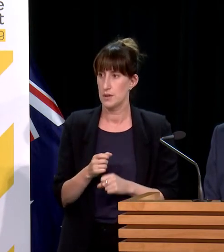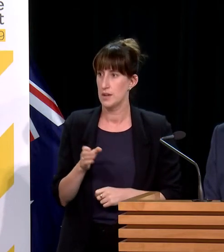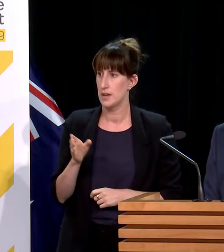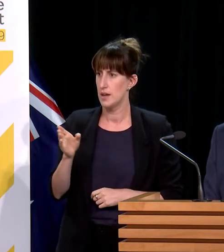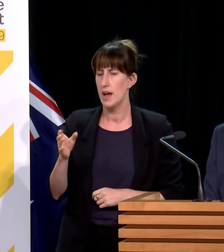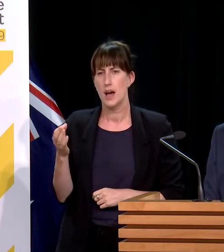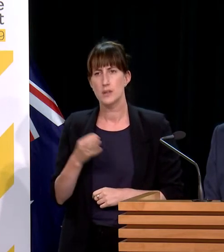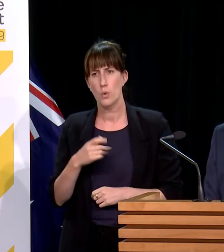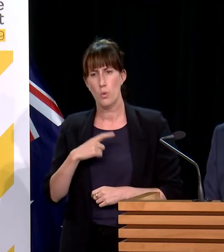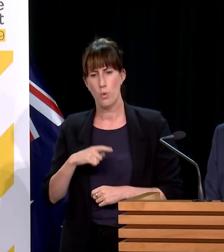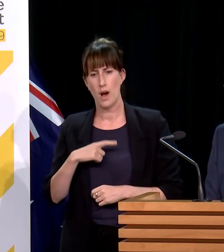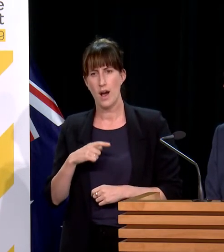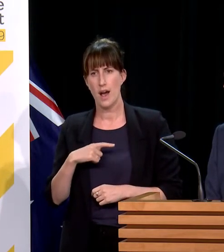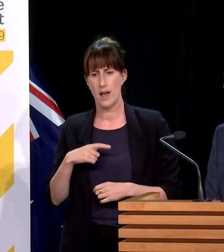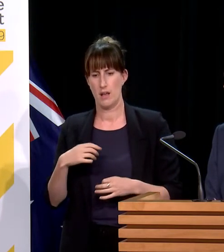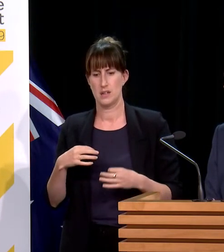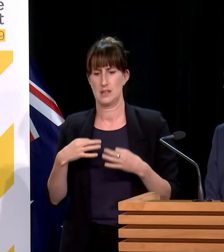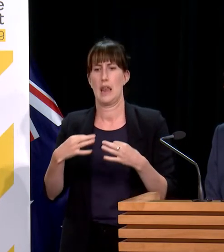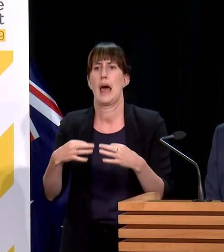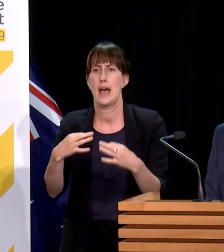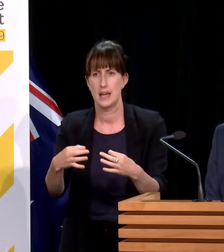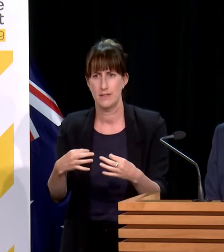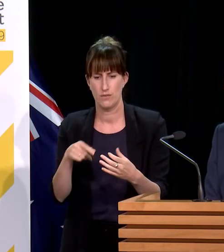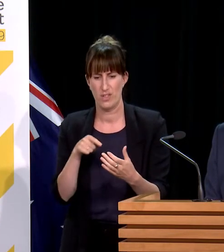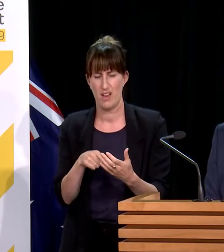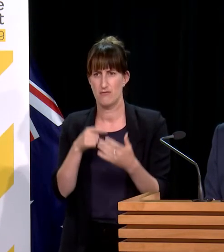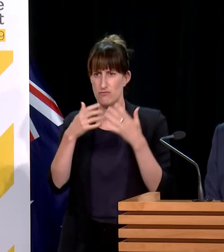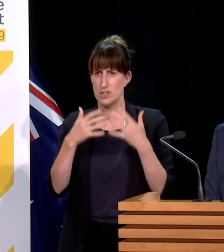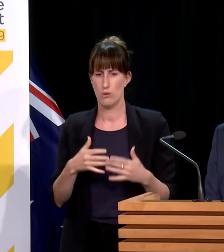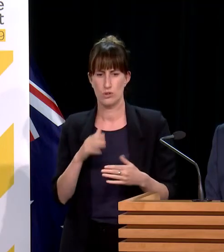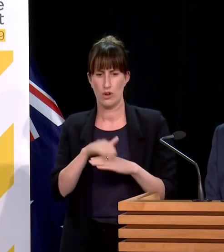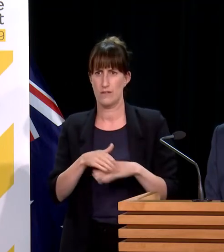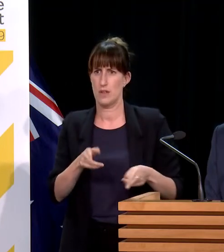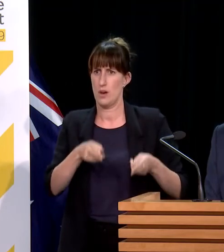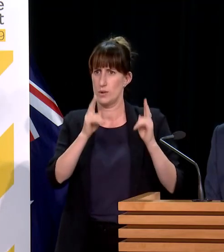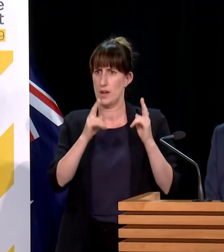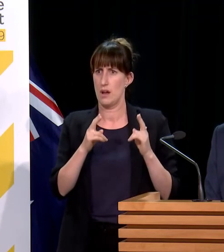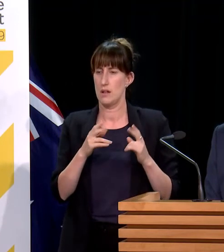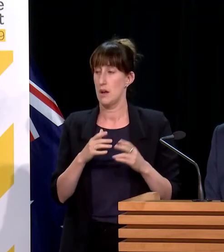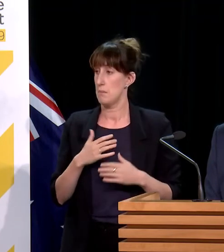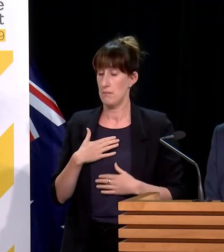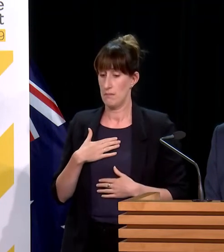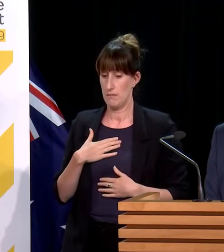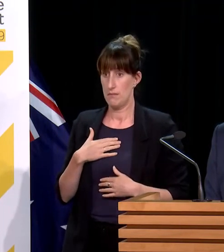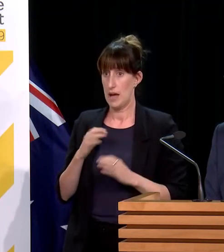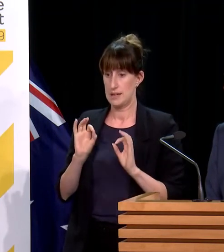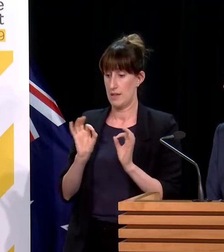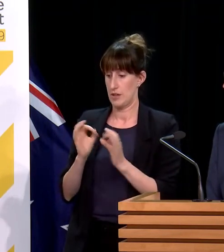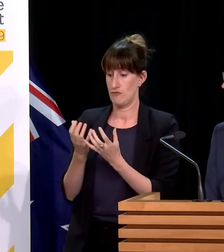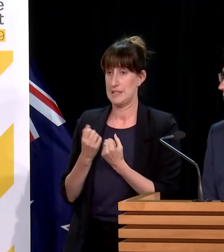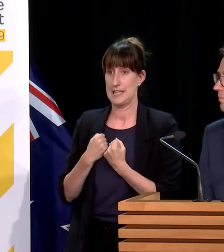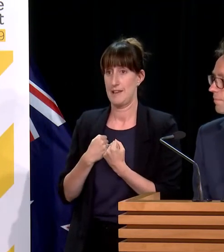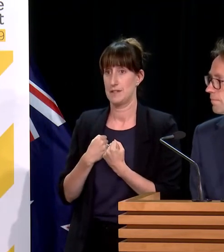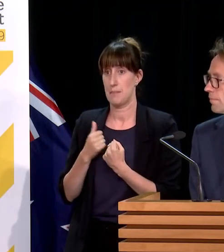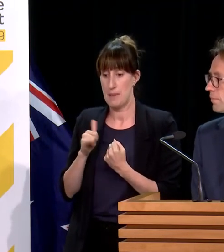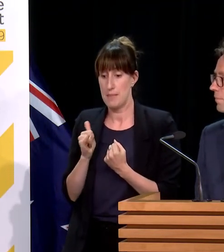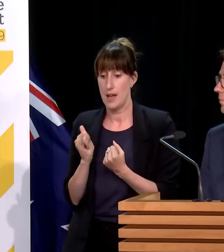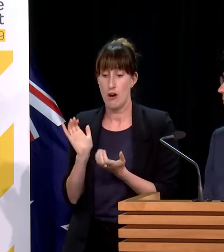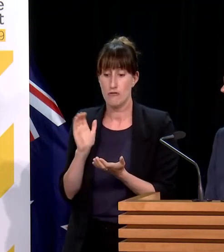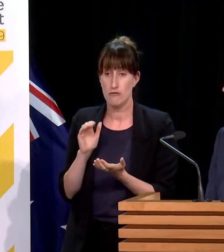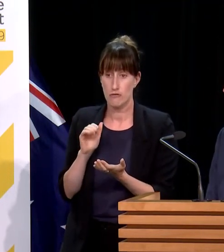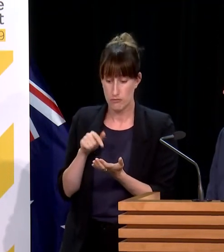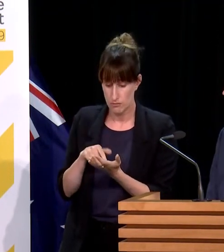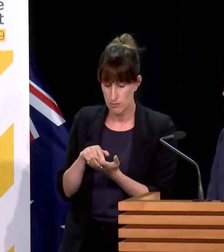delayed? Look, I haven't received those results as yet. They may have arrived in my office. I haven't seen them as yet.